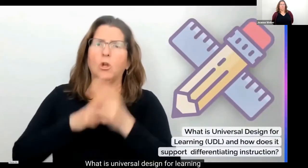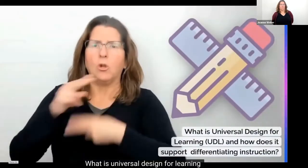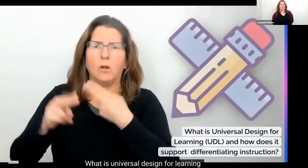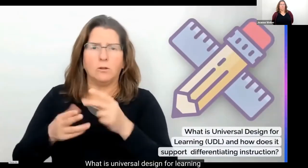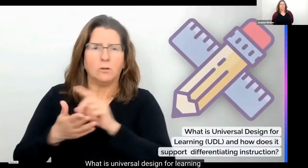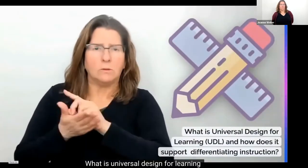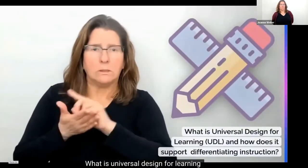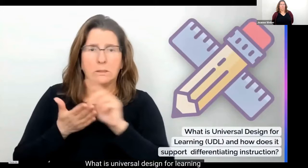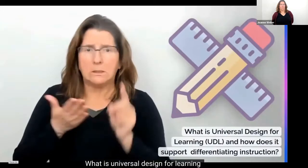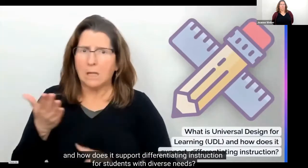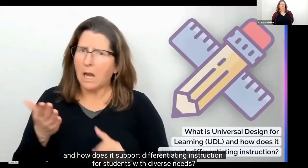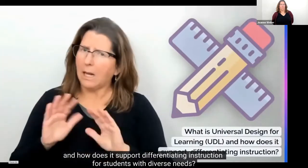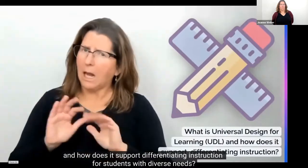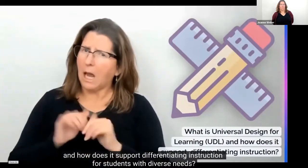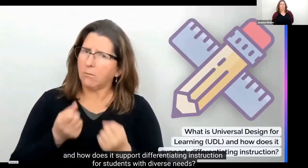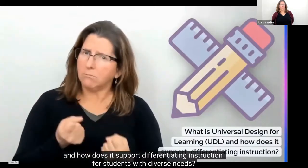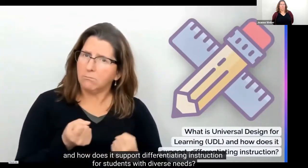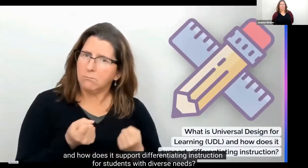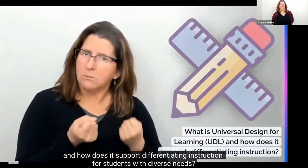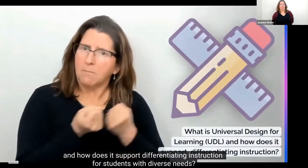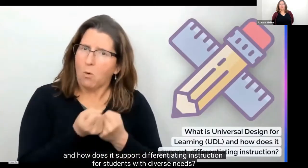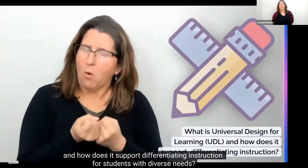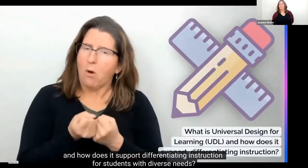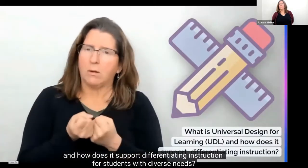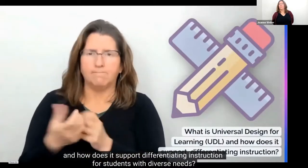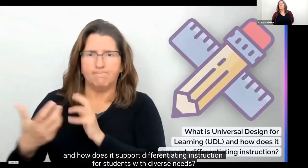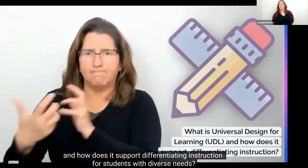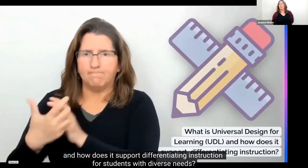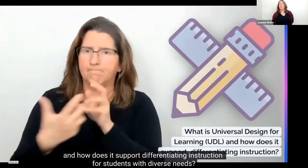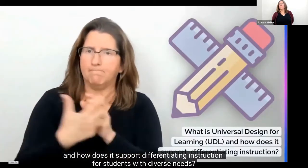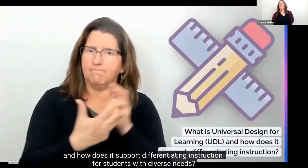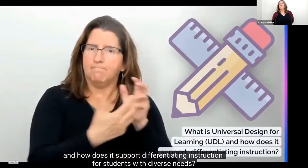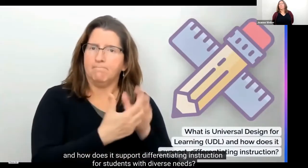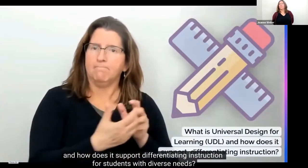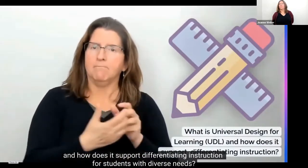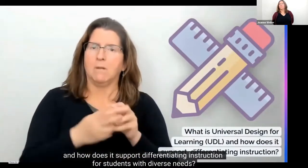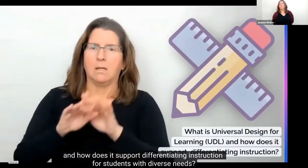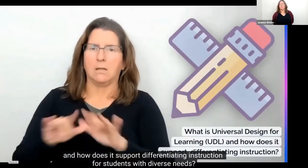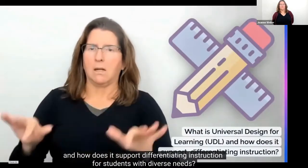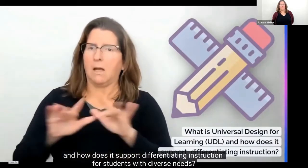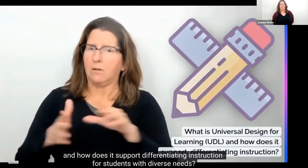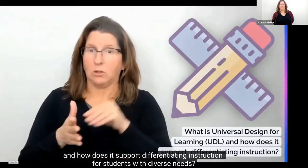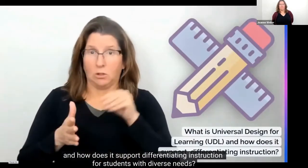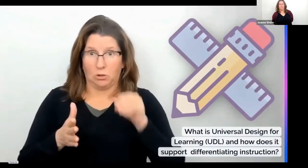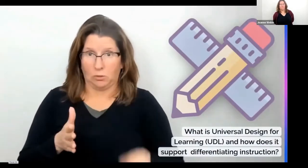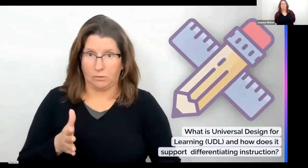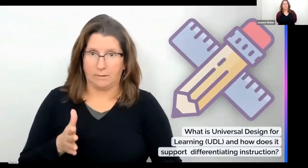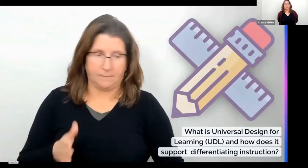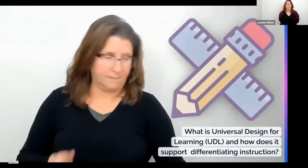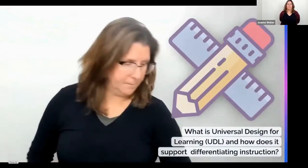What is universal design for learning and how does it support differentiating instruction for students with diverse